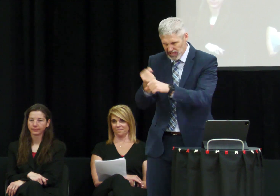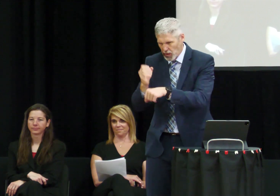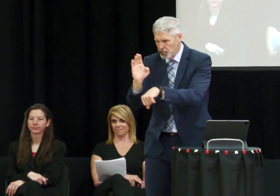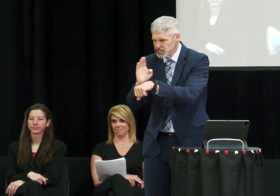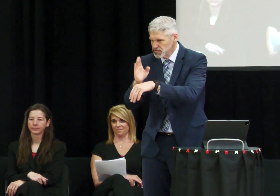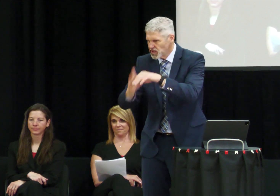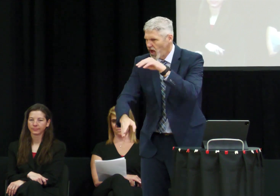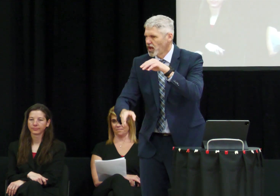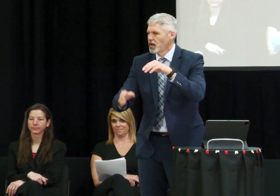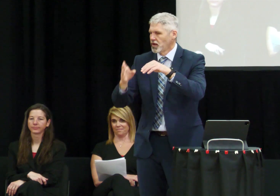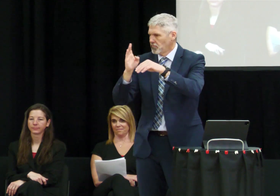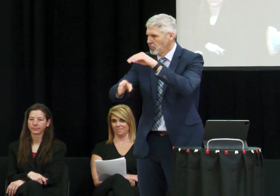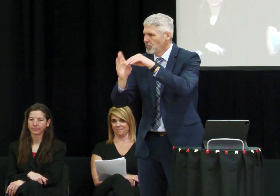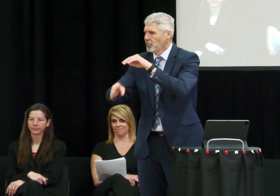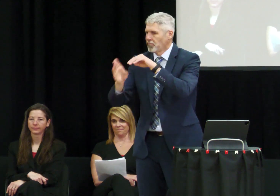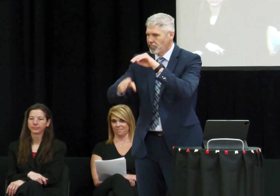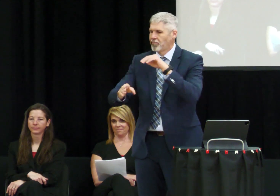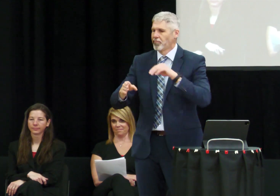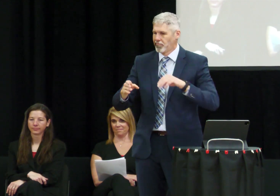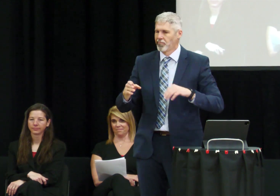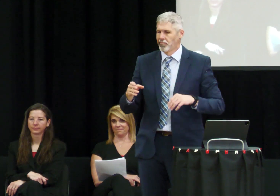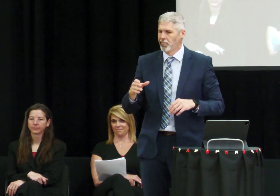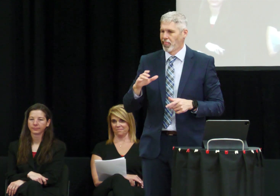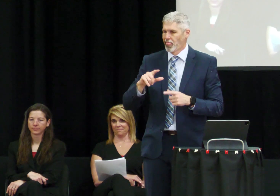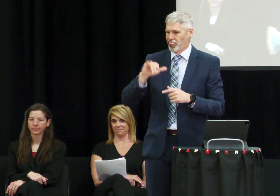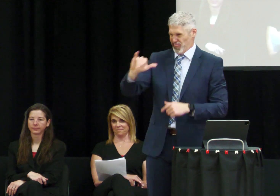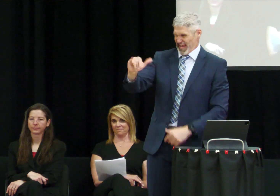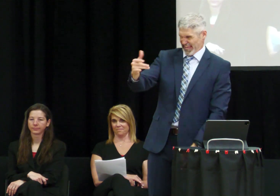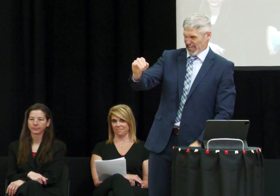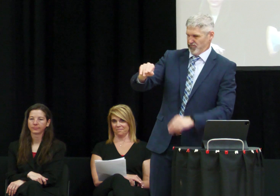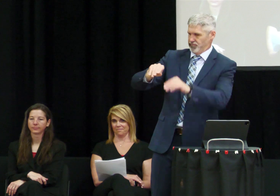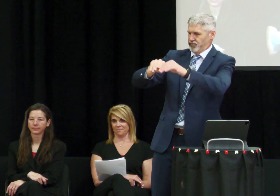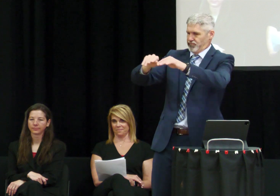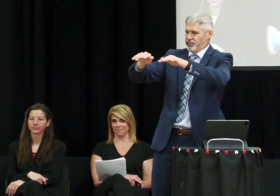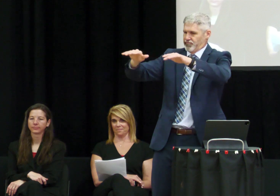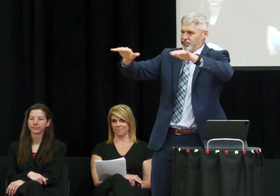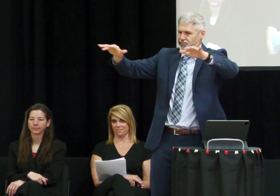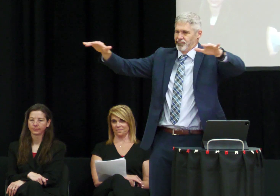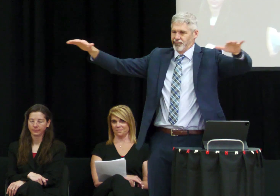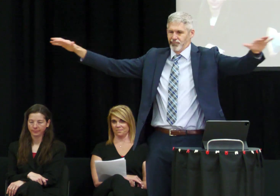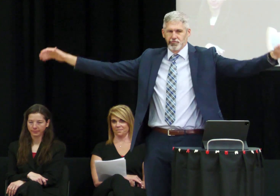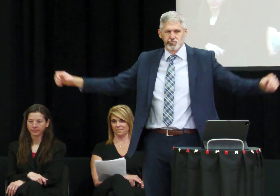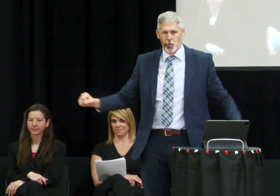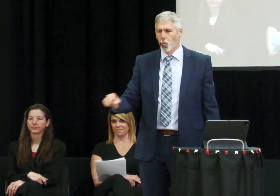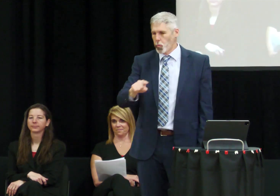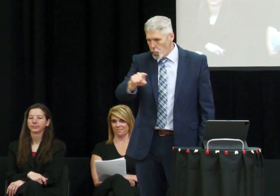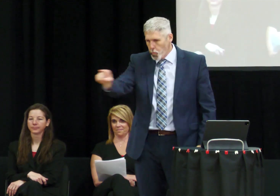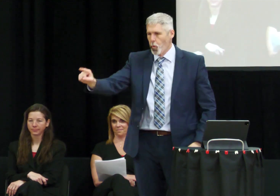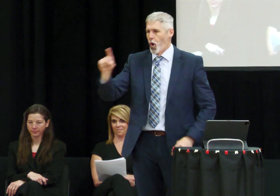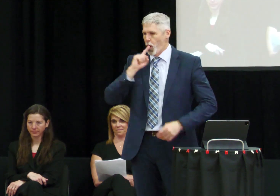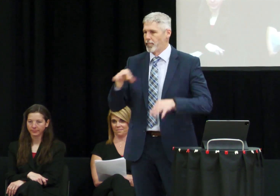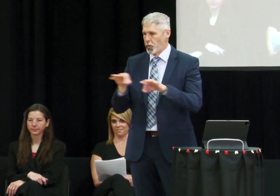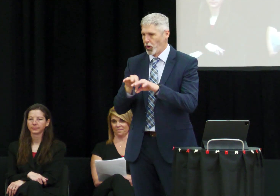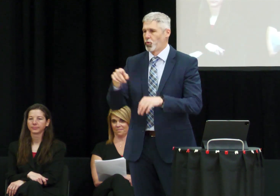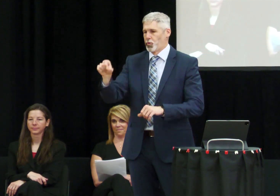You are a gift. Get business done. That gift is going to have a